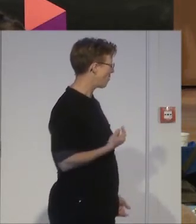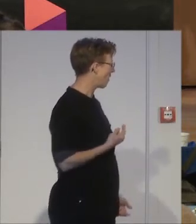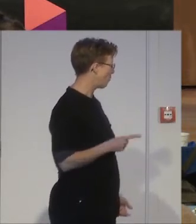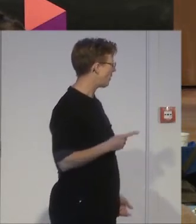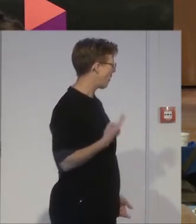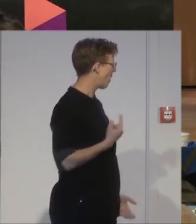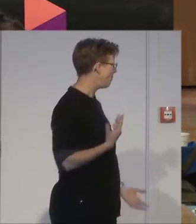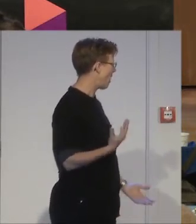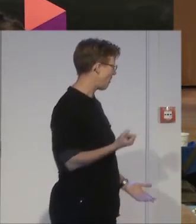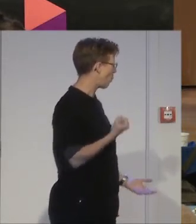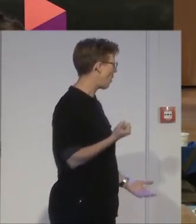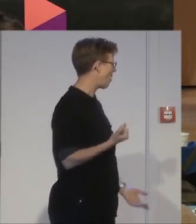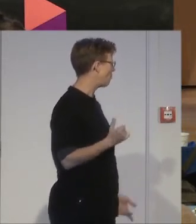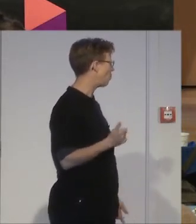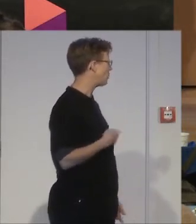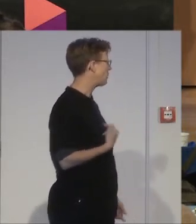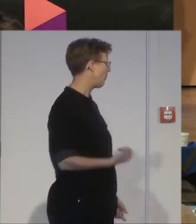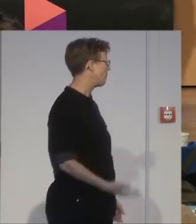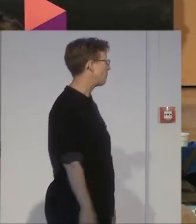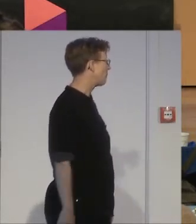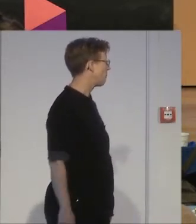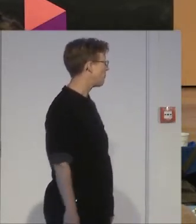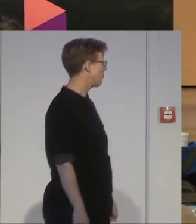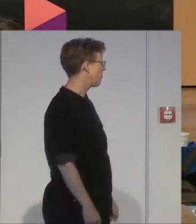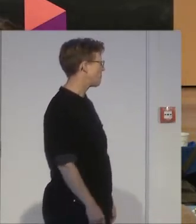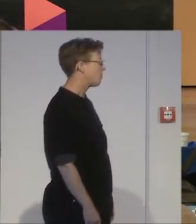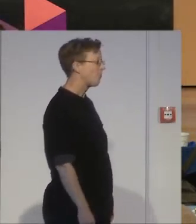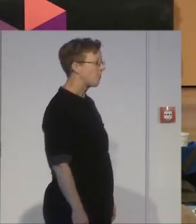a beneficial for us.